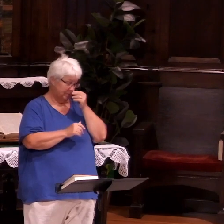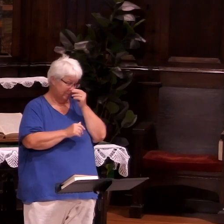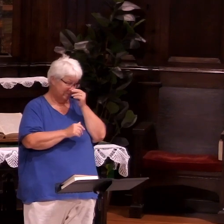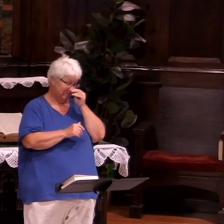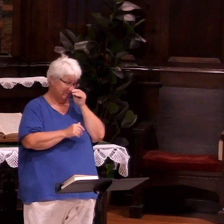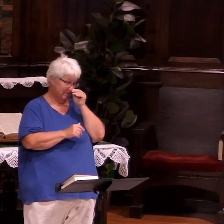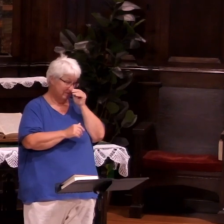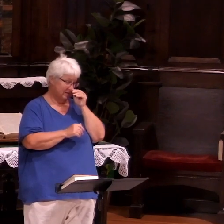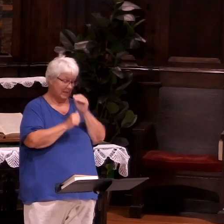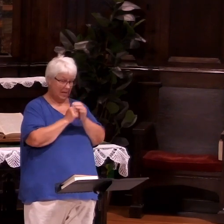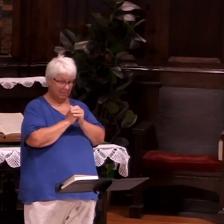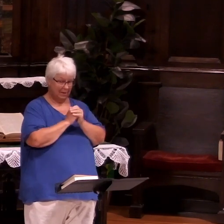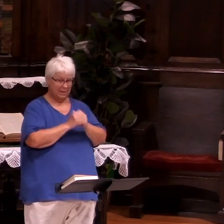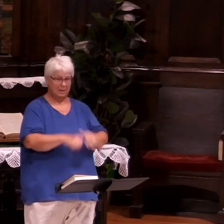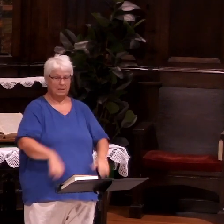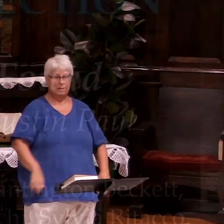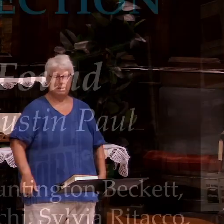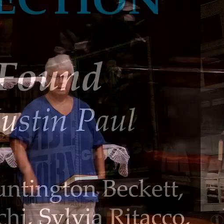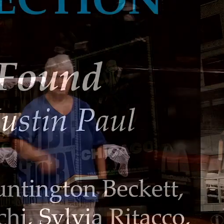Amen.